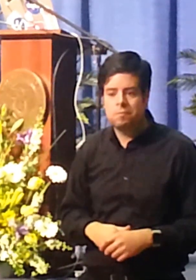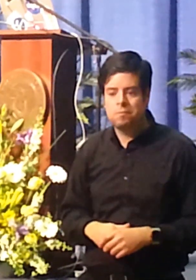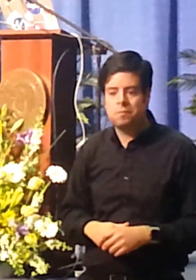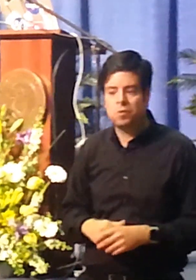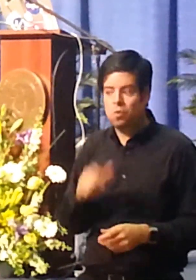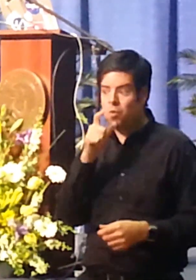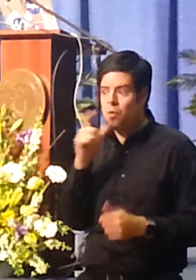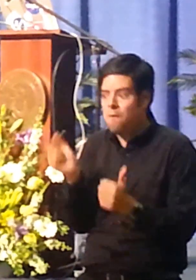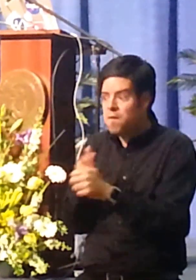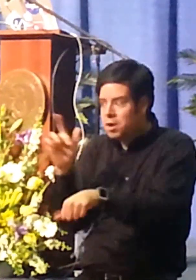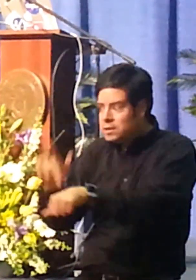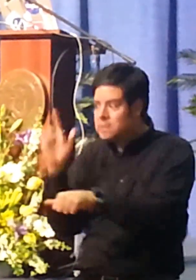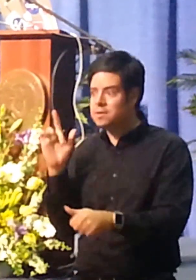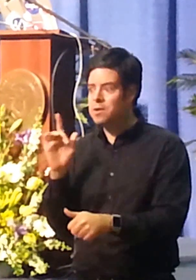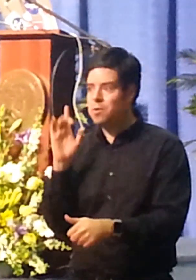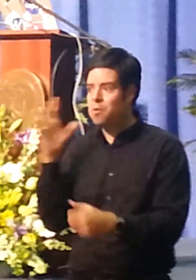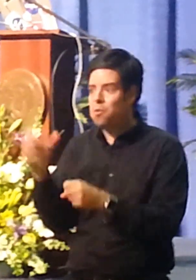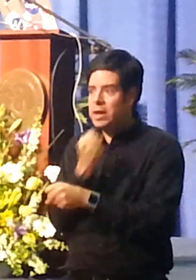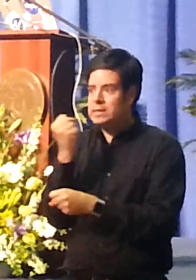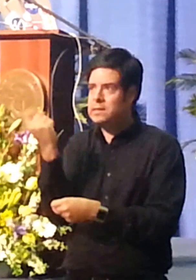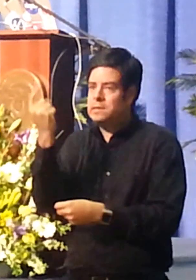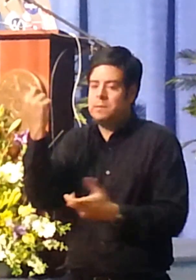gets there first wins something.